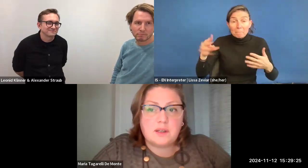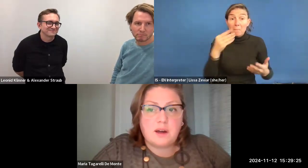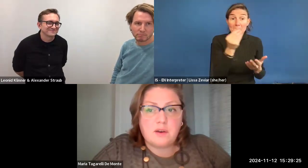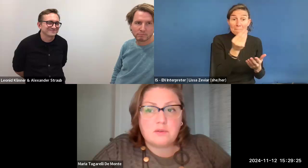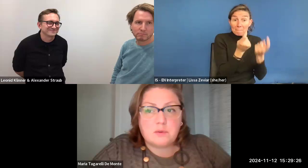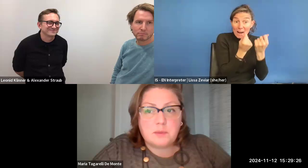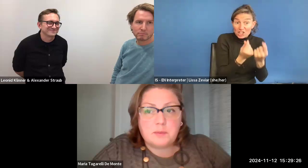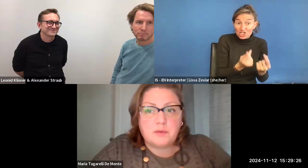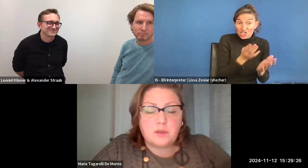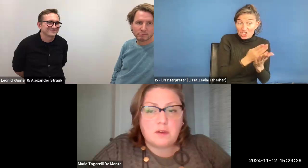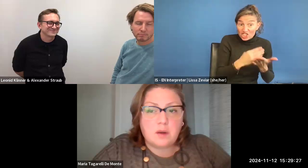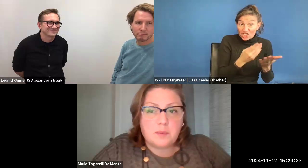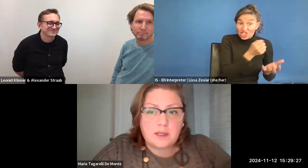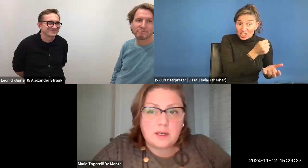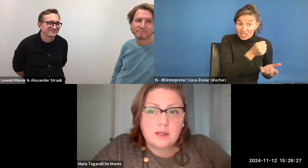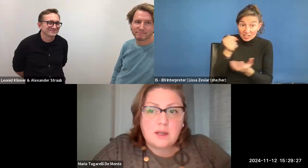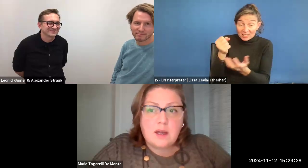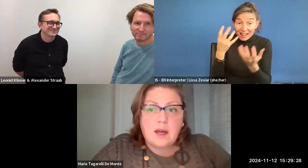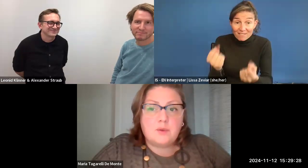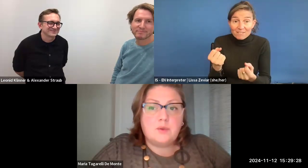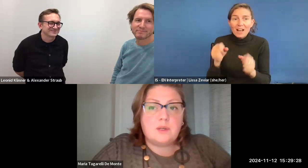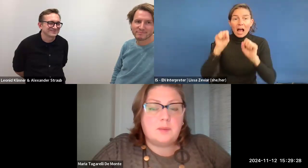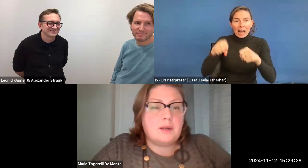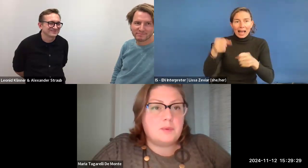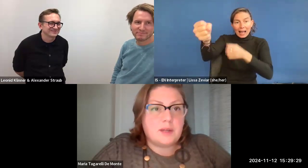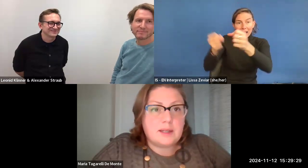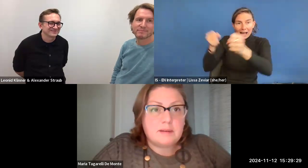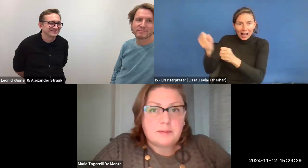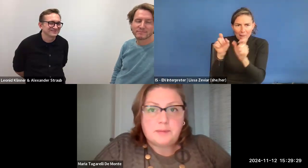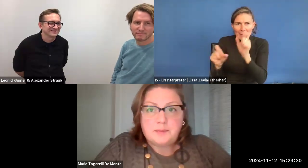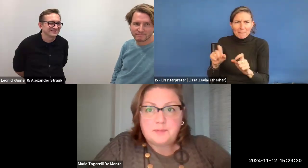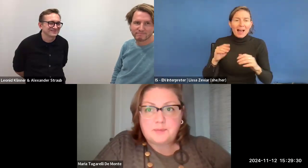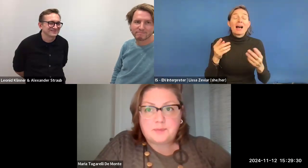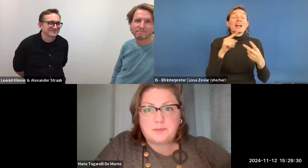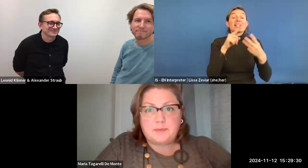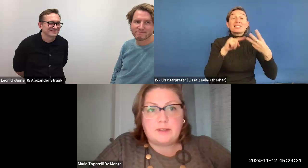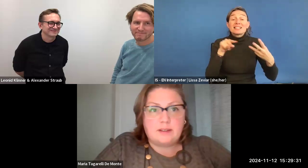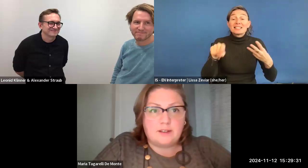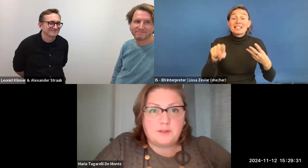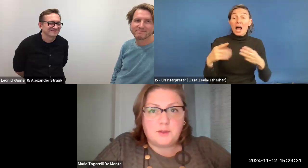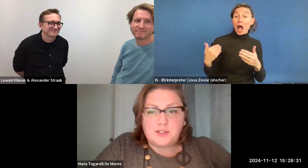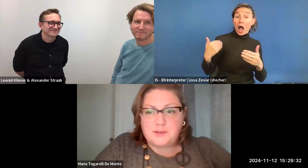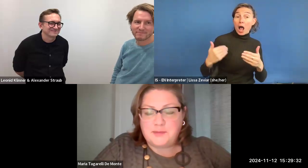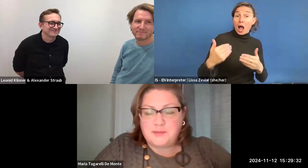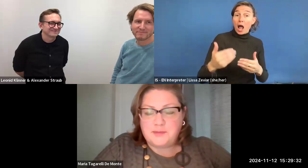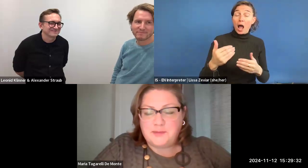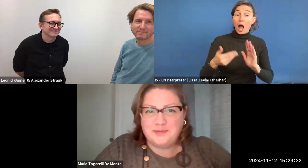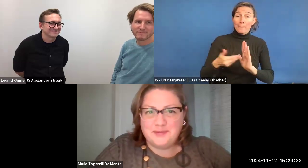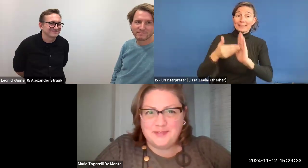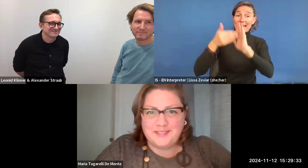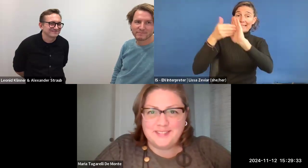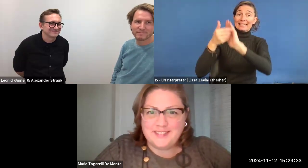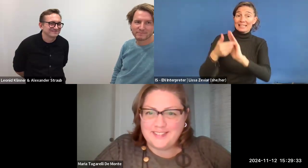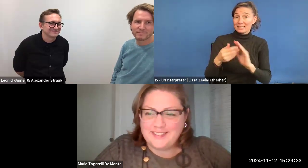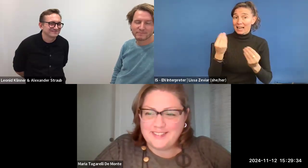it so you can hire extra people for developing it? How do you keep it up to date? Tough question.